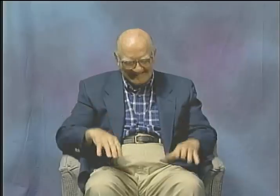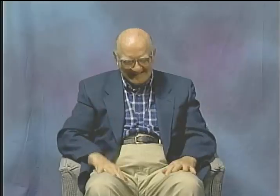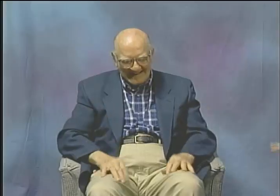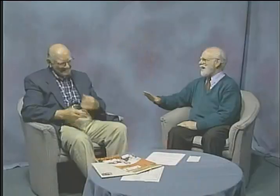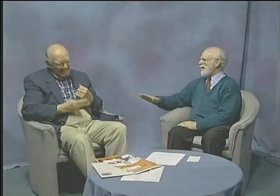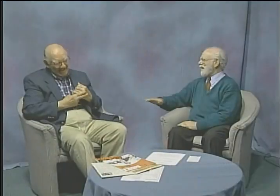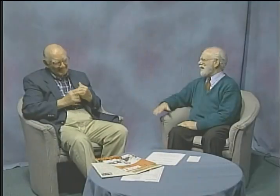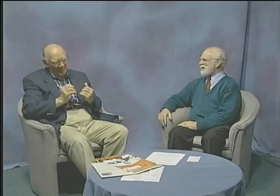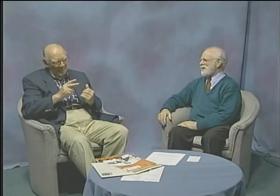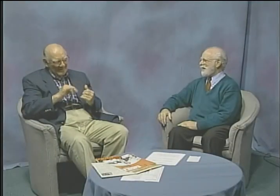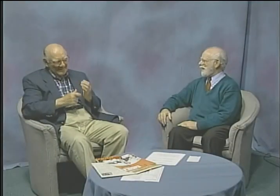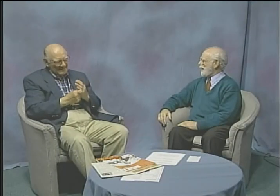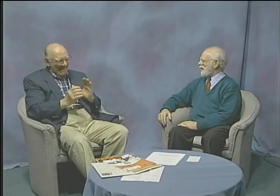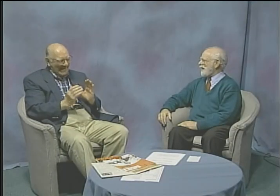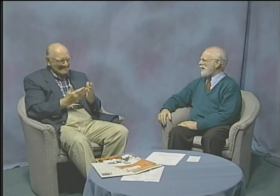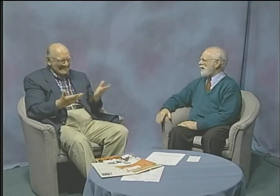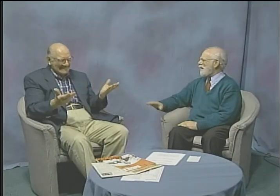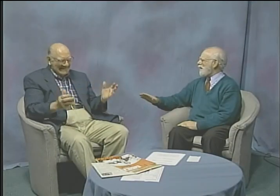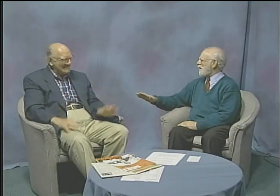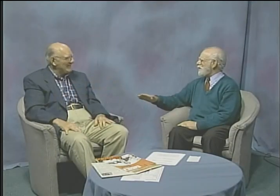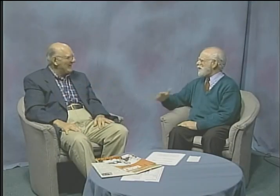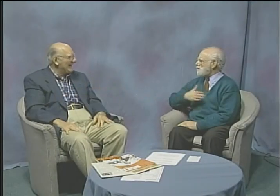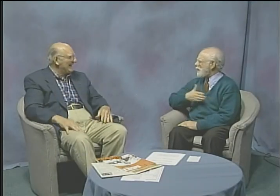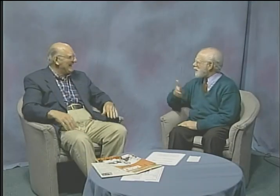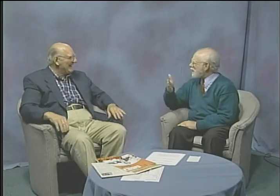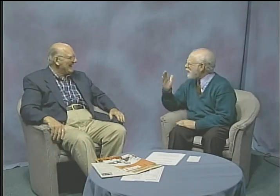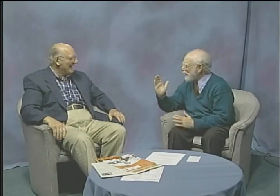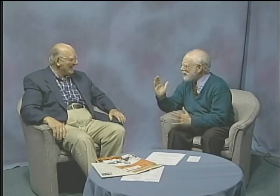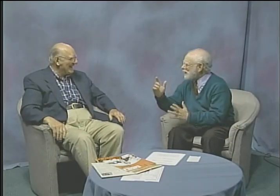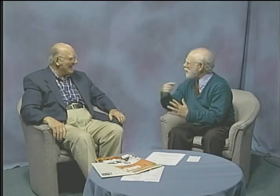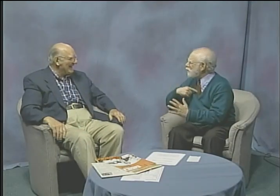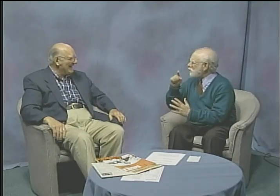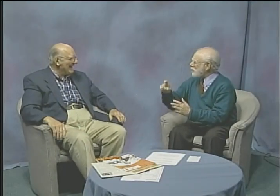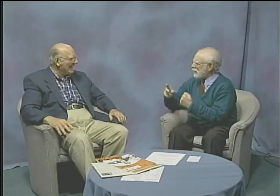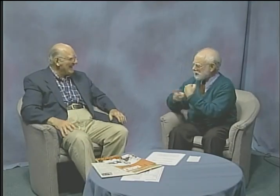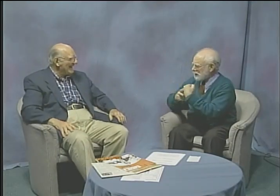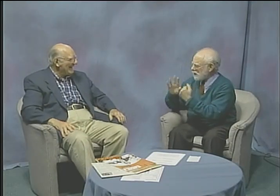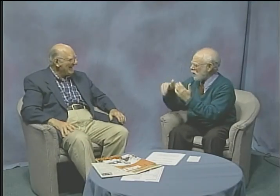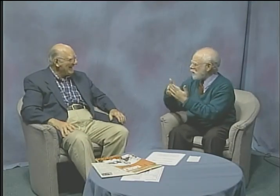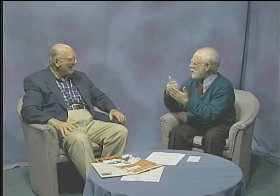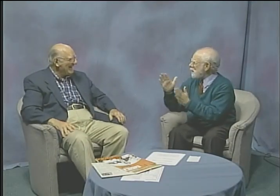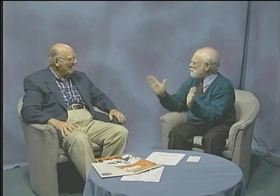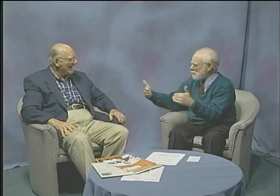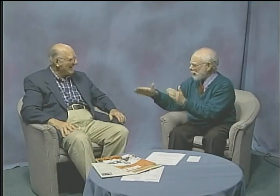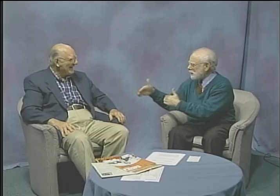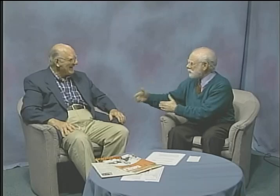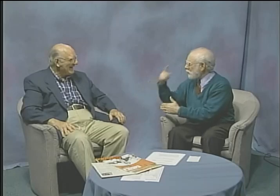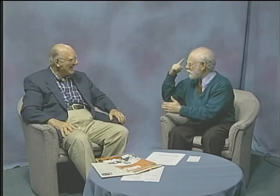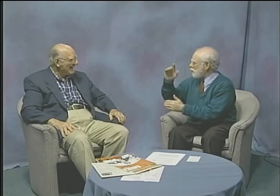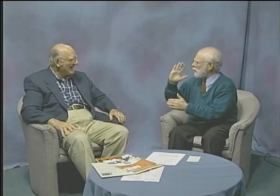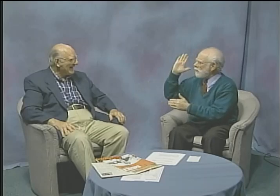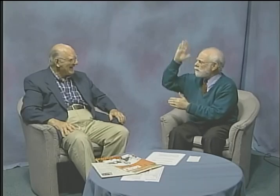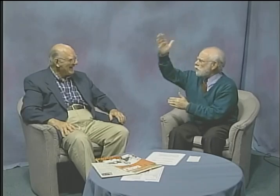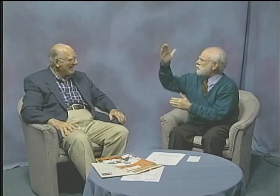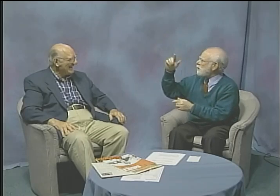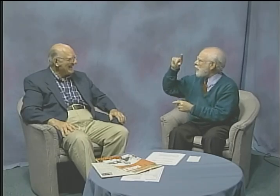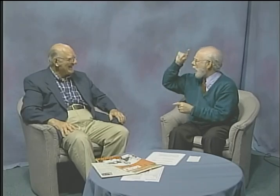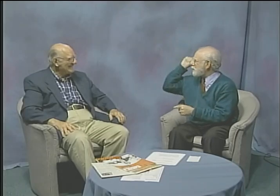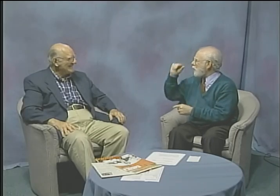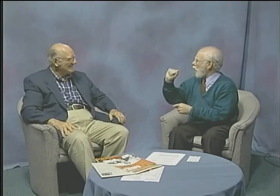I saved only the magazines, that's all. My God. You should have saved all those